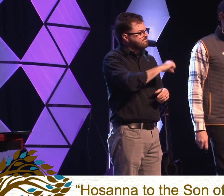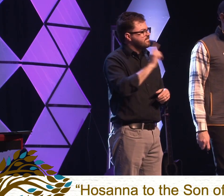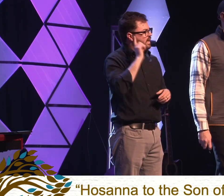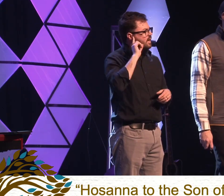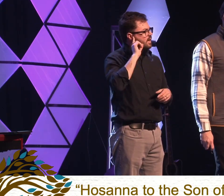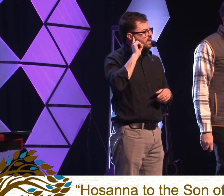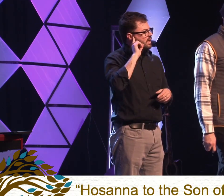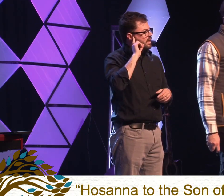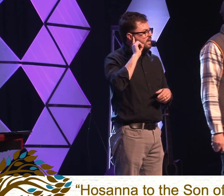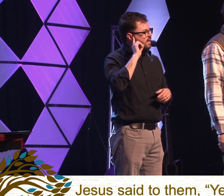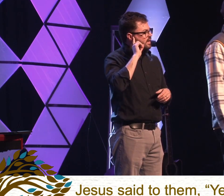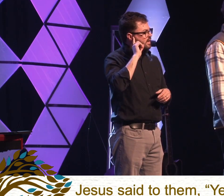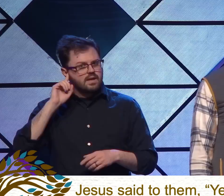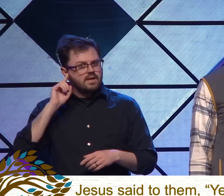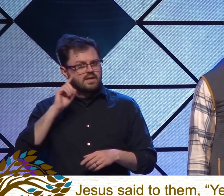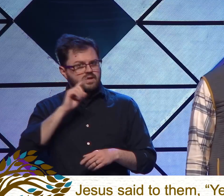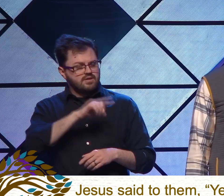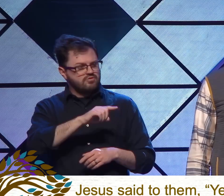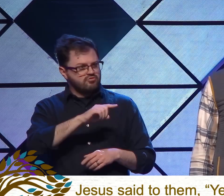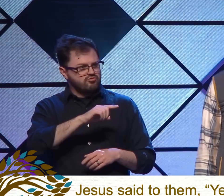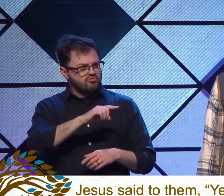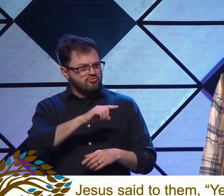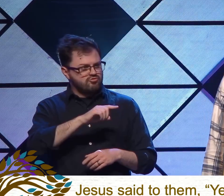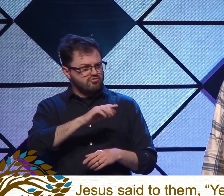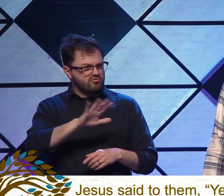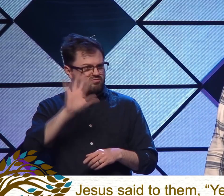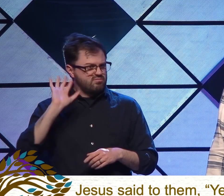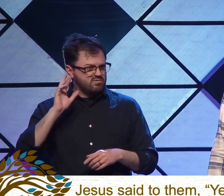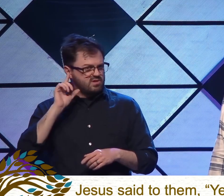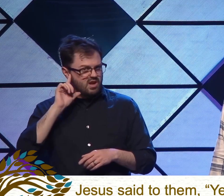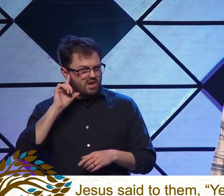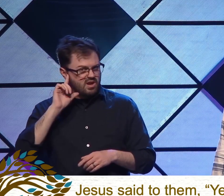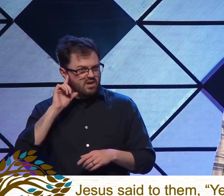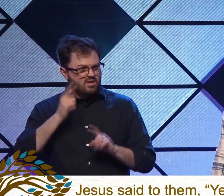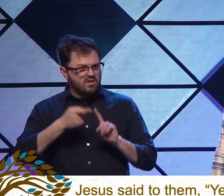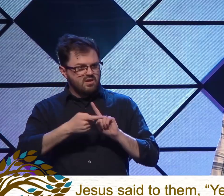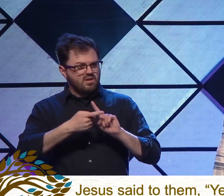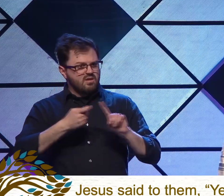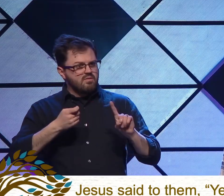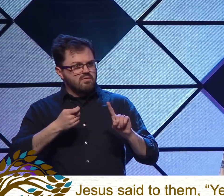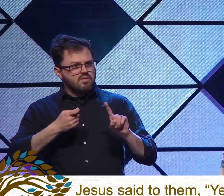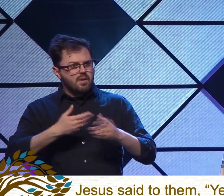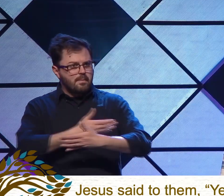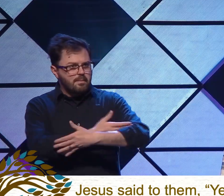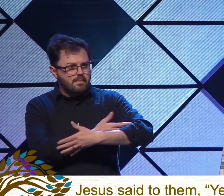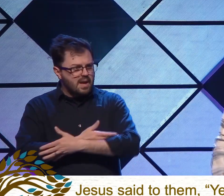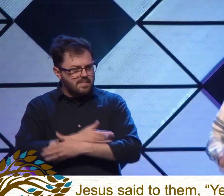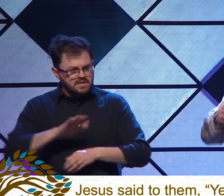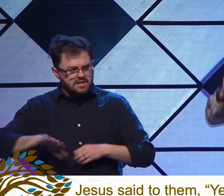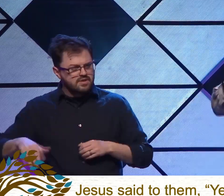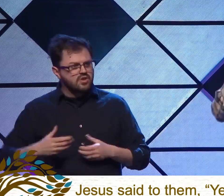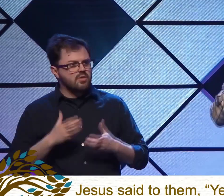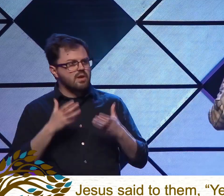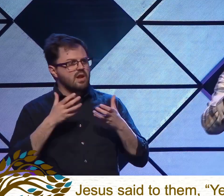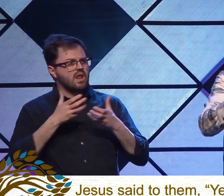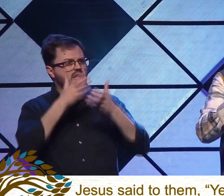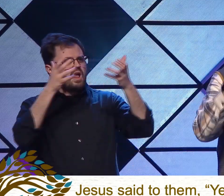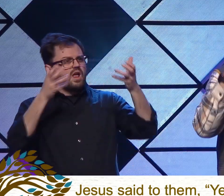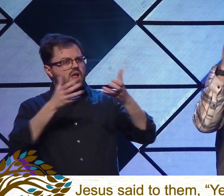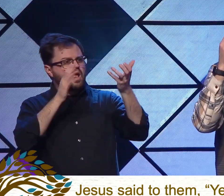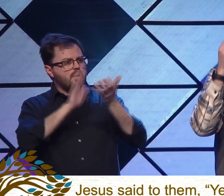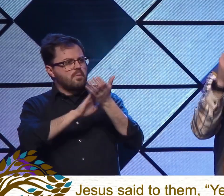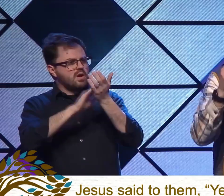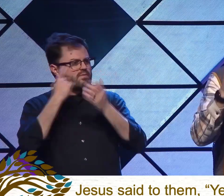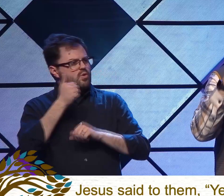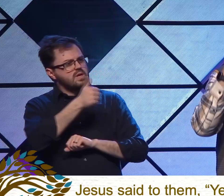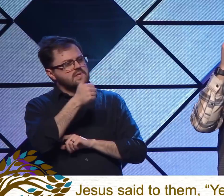And haven't you ever heard that out of the mouths of infants and nursing babes, you have prepared praise for yourself? That it's in these words